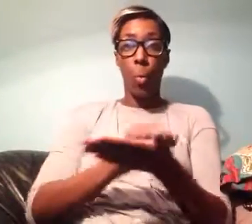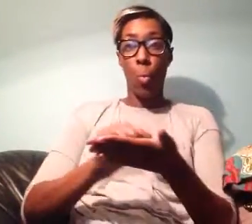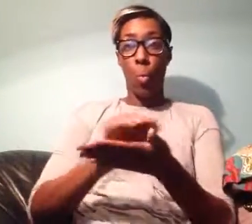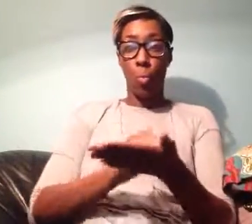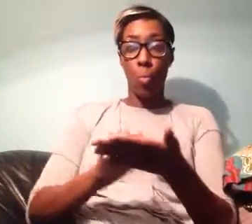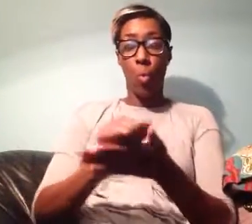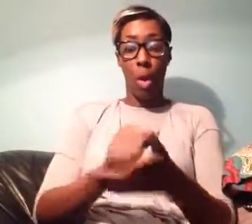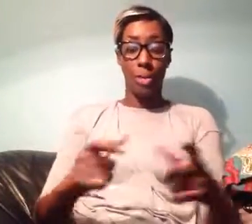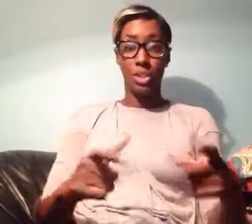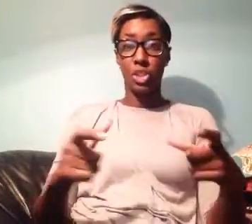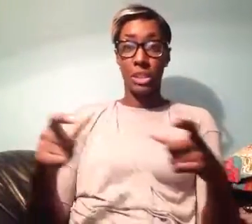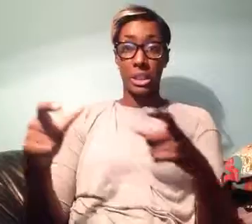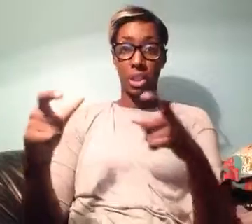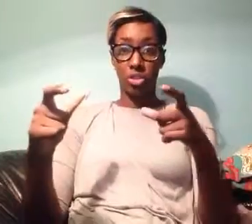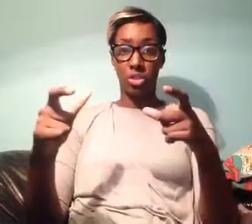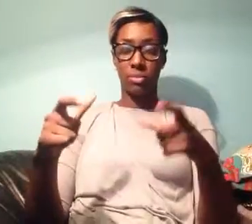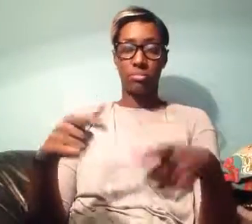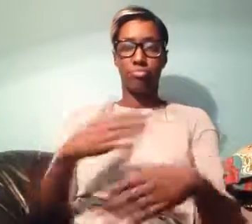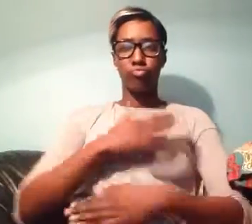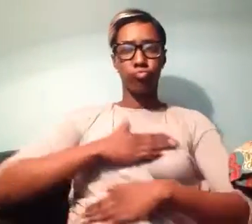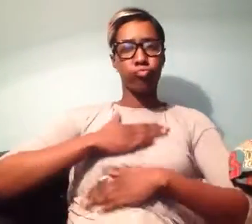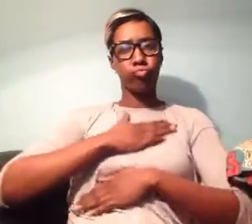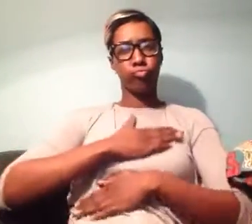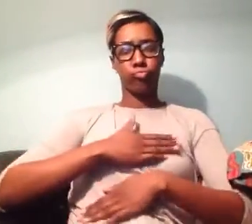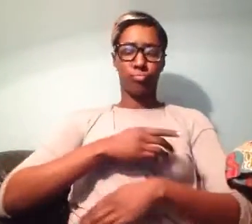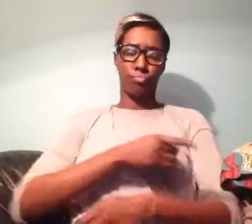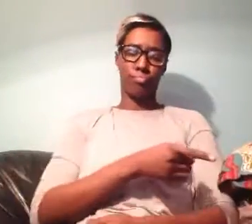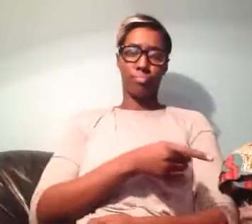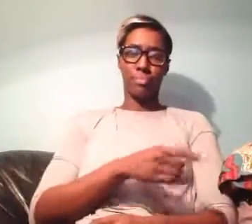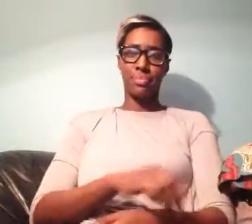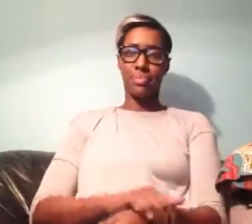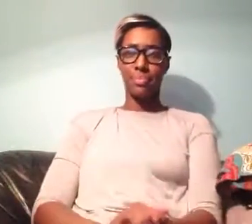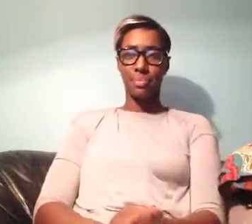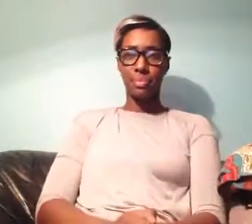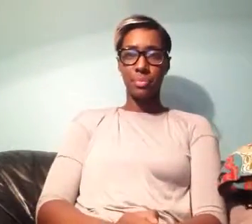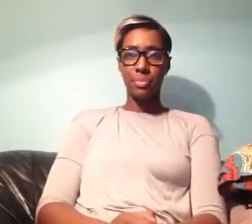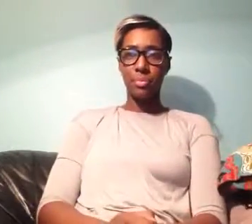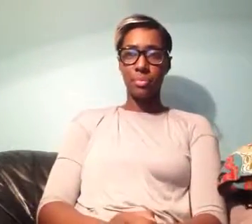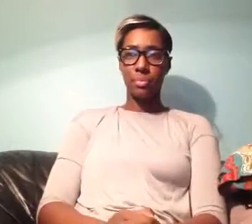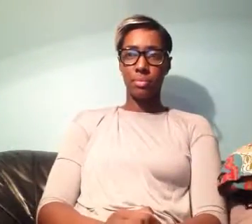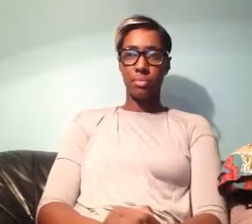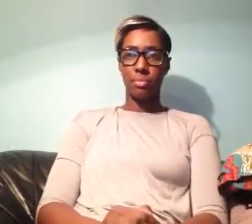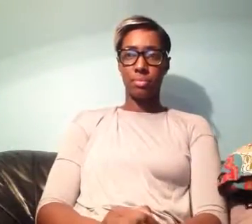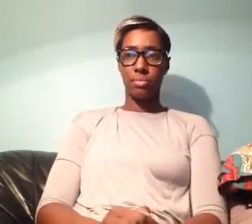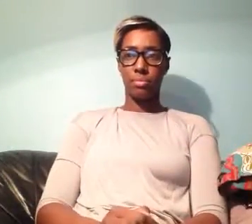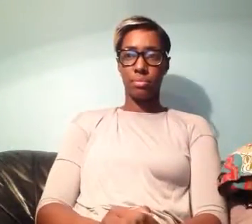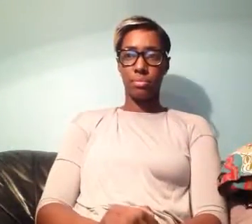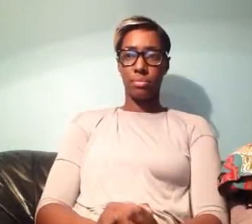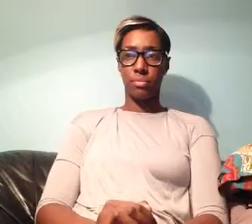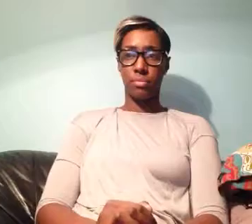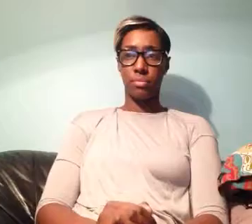We had a cabin up in the mountains, and we'd go up every June, and Grandma would go with us.